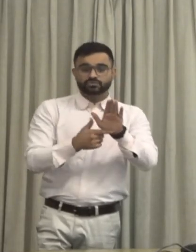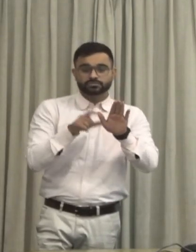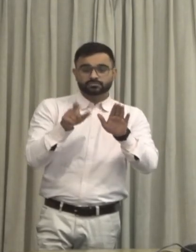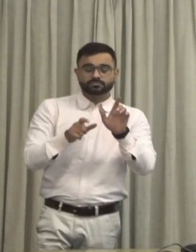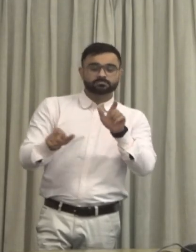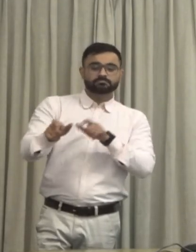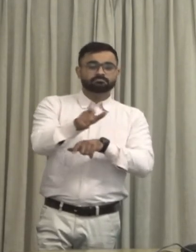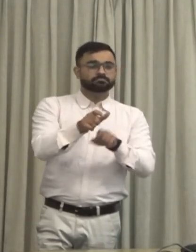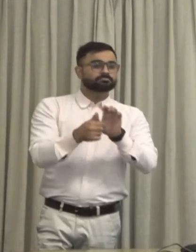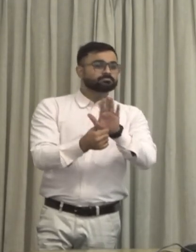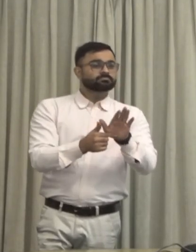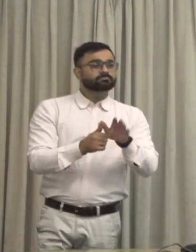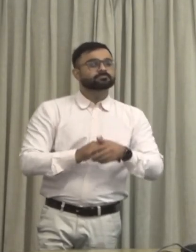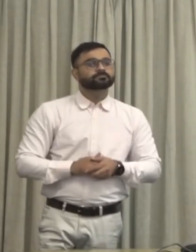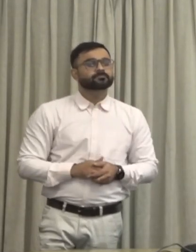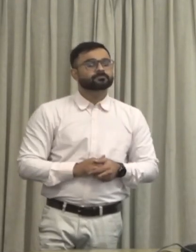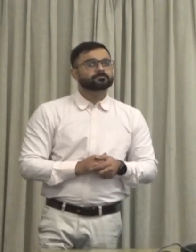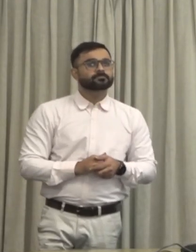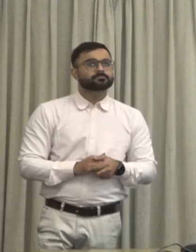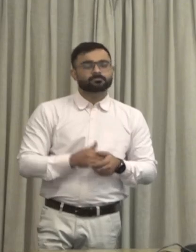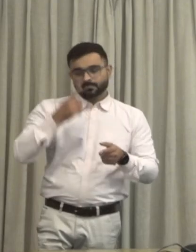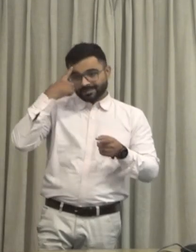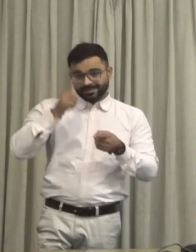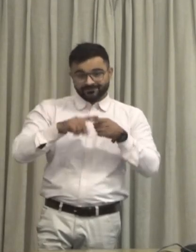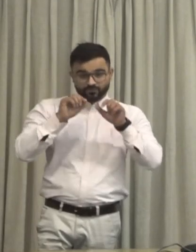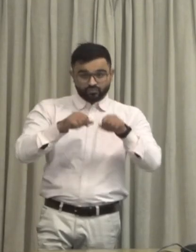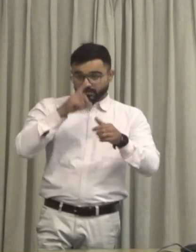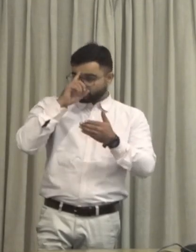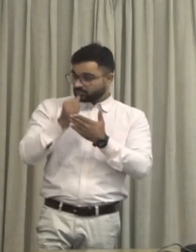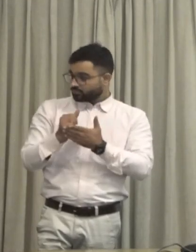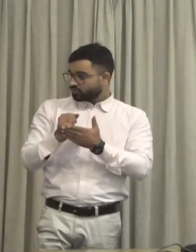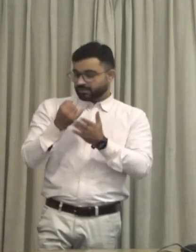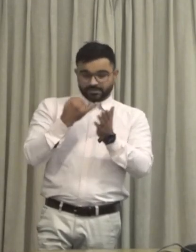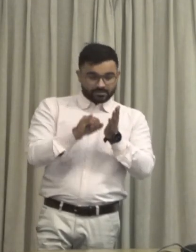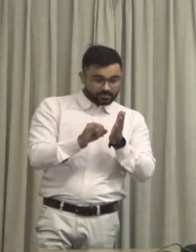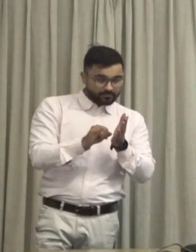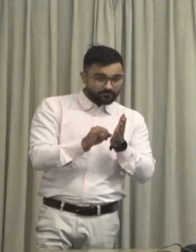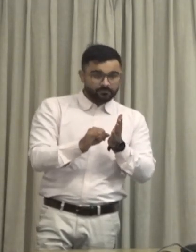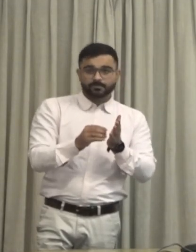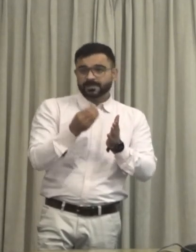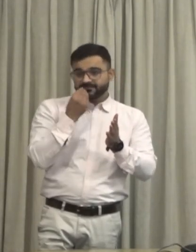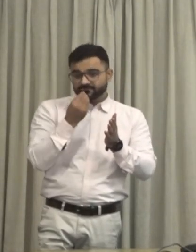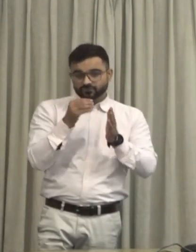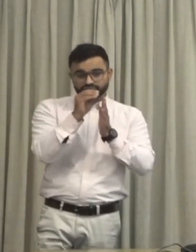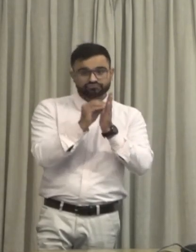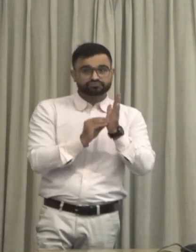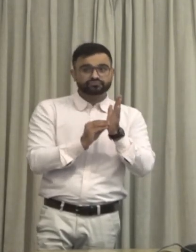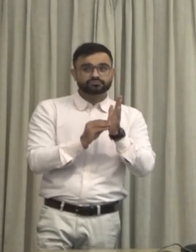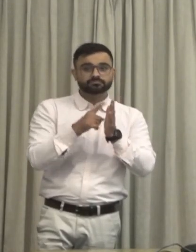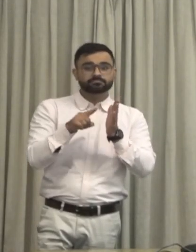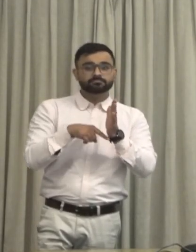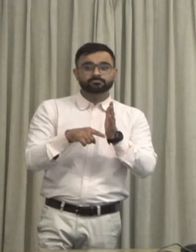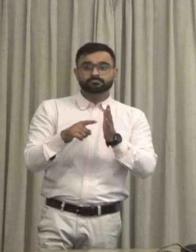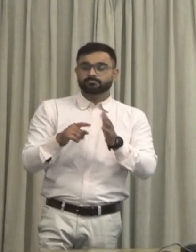the representatives have to consent to this decision of removal of the nutrition. In case you don't